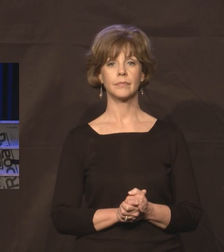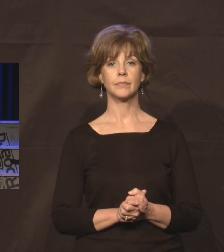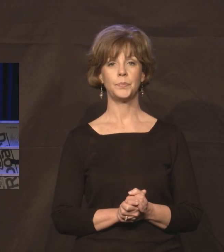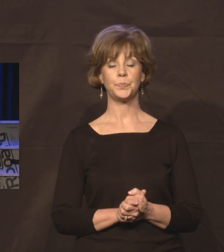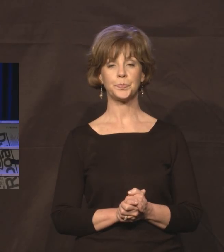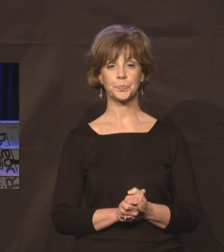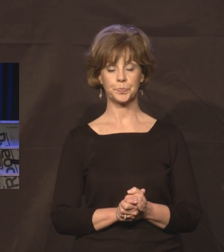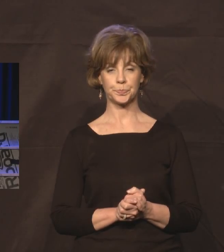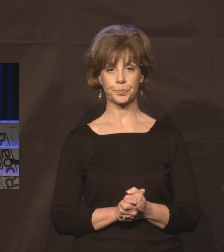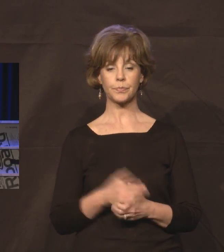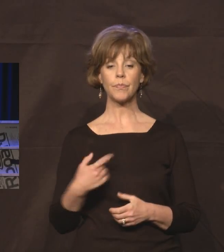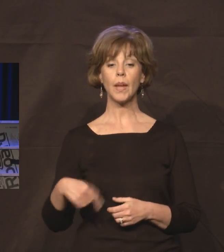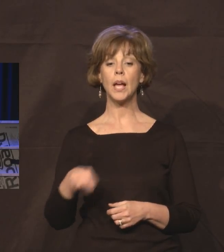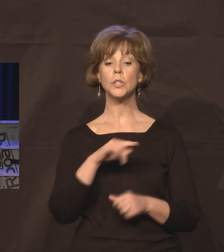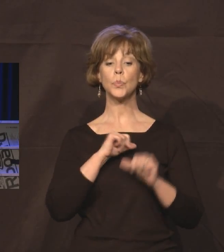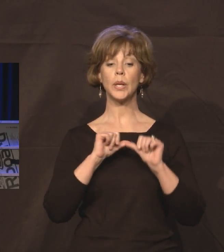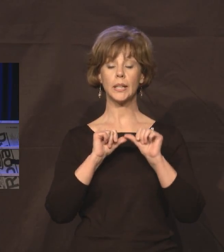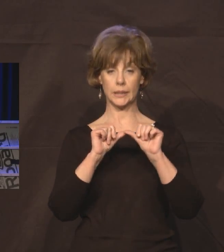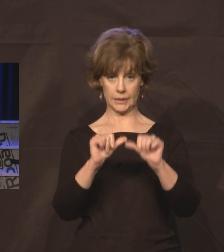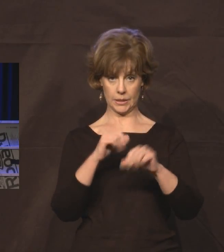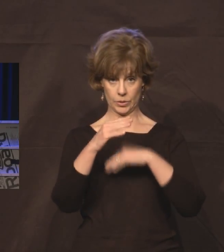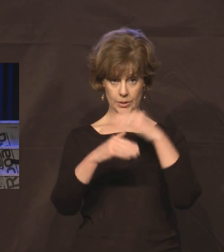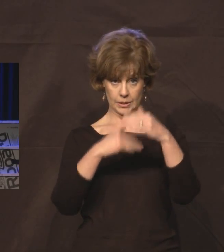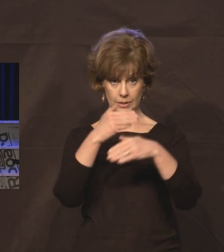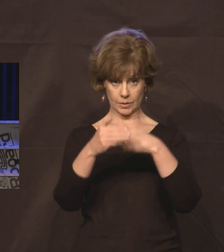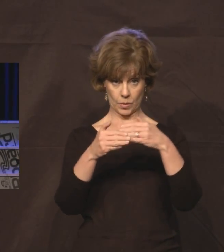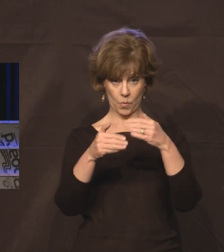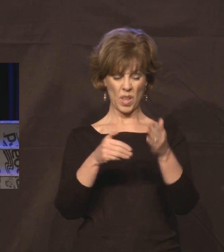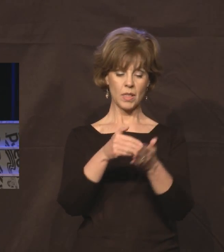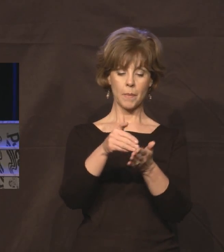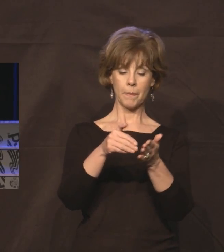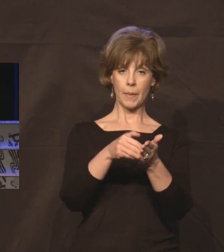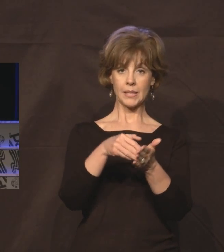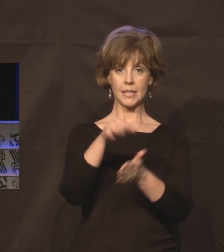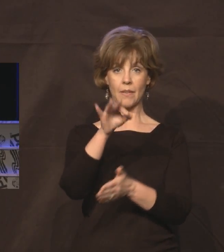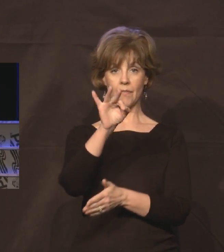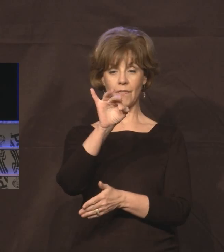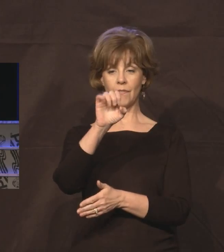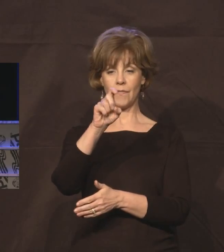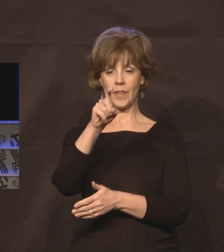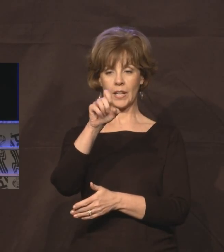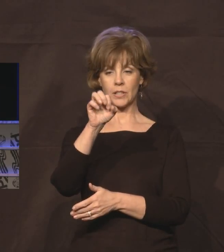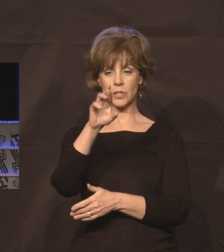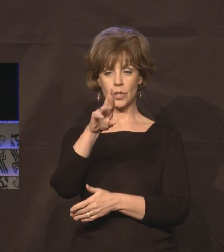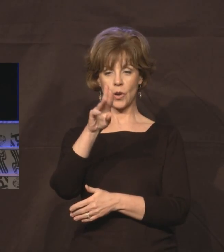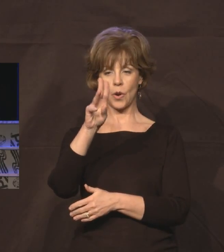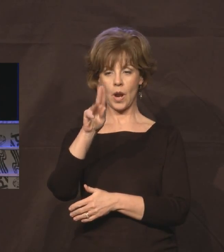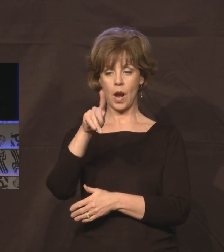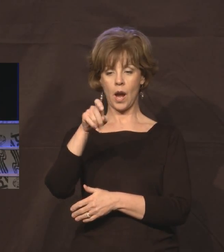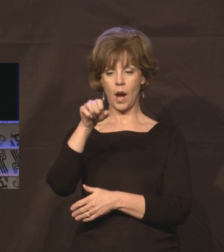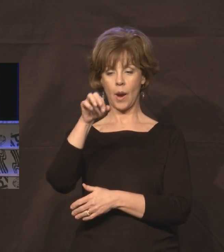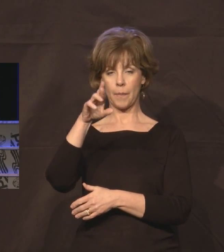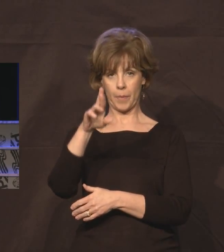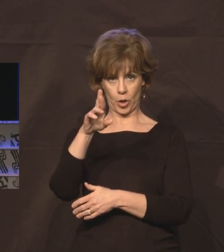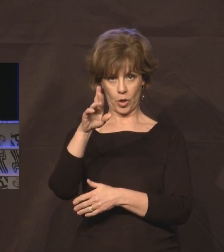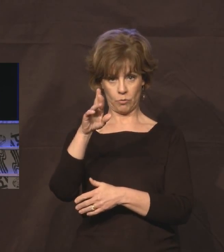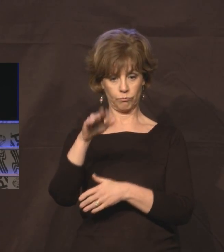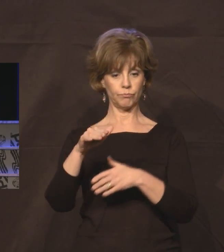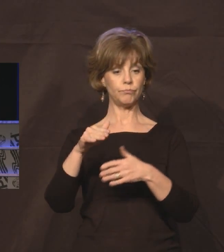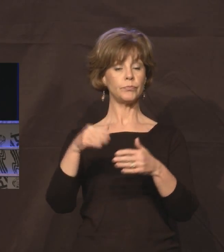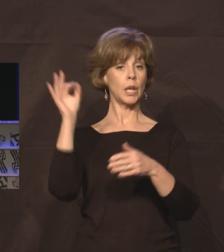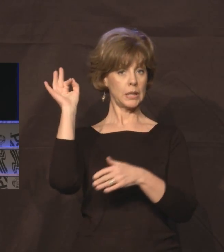As we continue on in this series, we're in the midst of the Fixer Upper series. Maybe it's your first week here. This is like the fourth week of the series. I'd encourage you, man, go